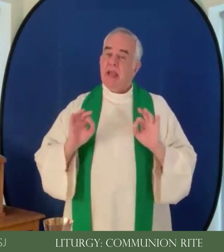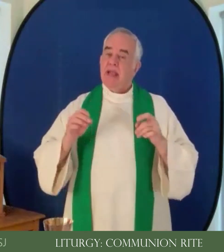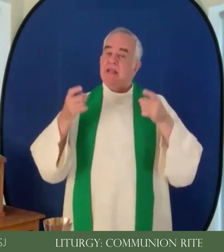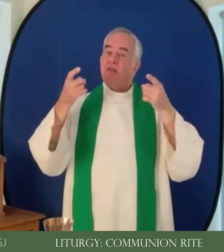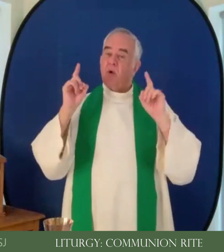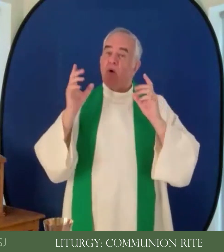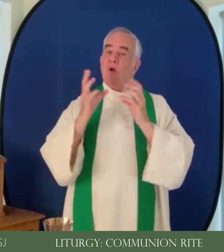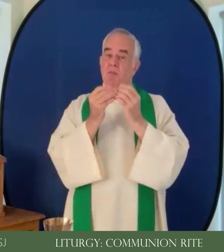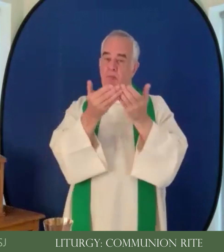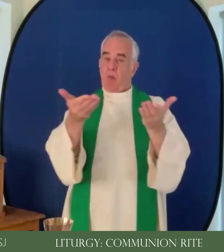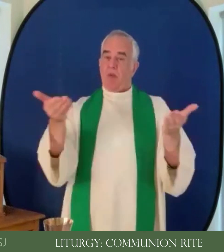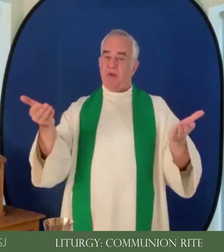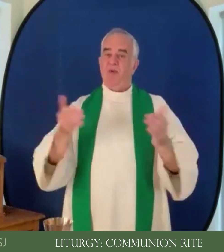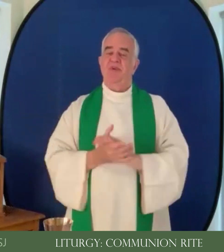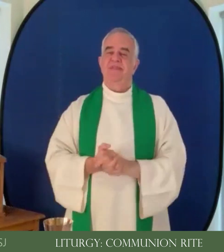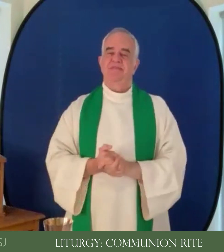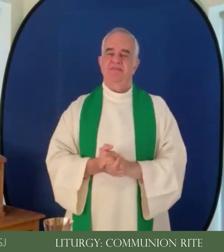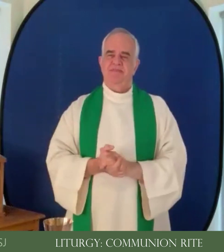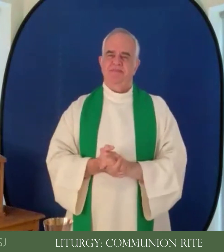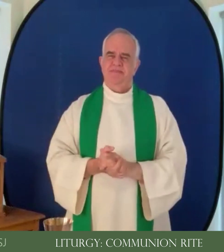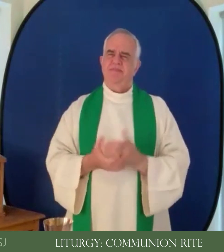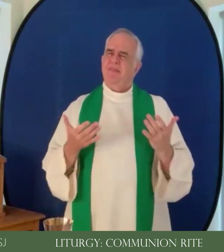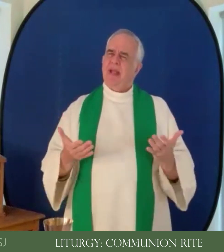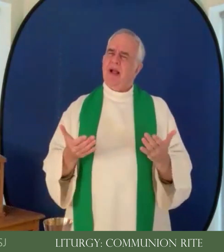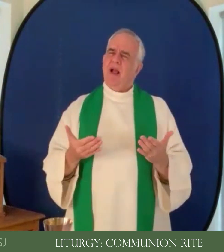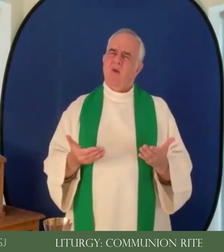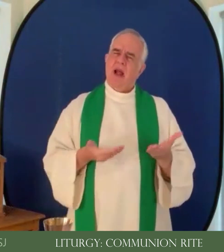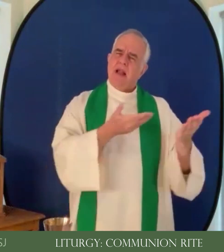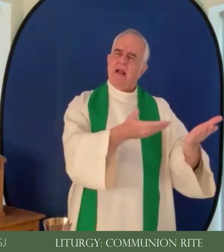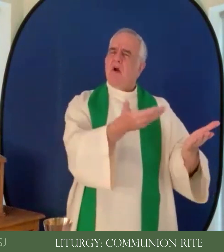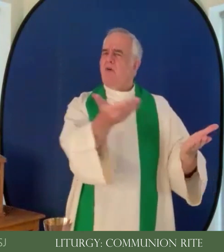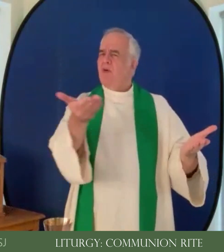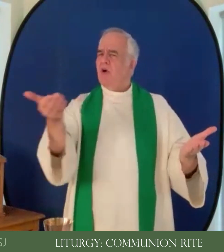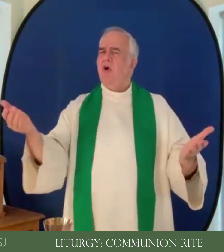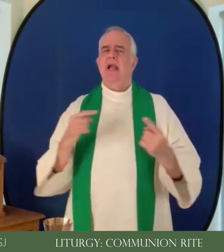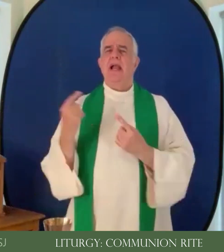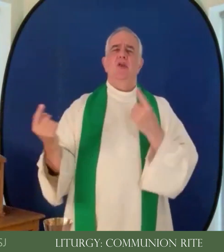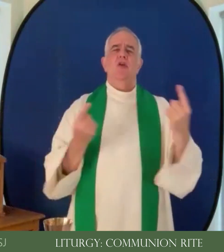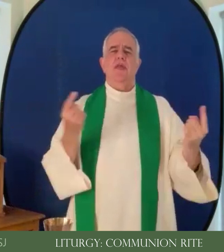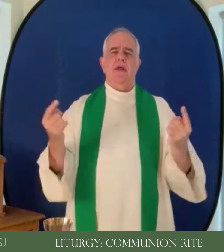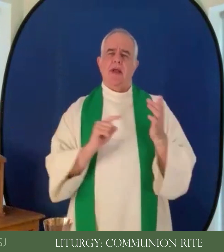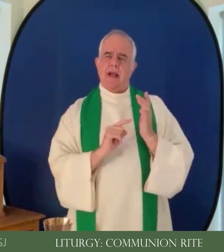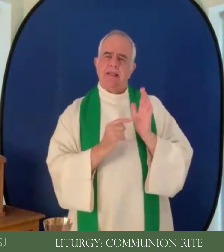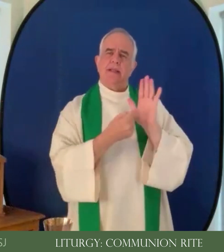Peace the Lord be with you. Now, let's offer each other a